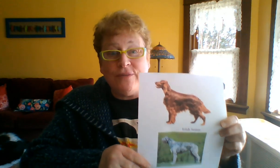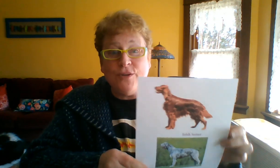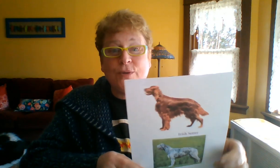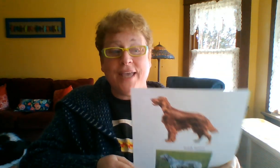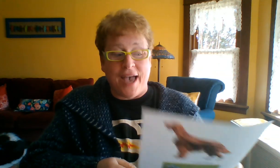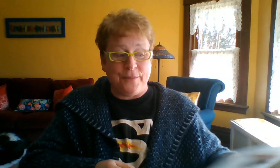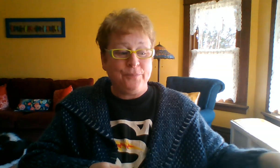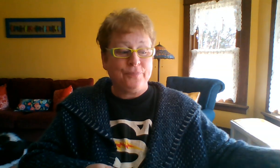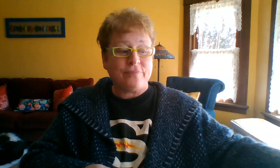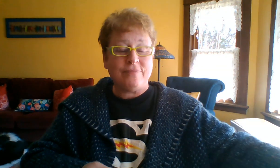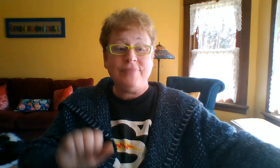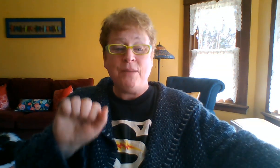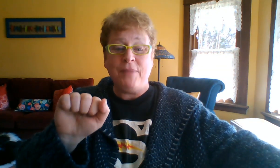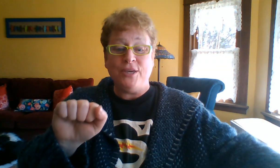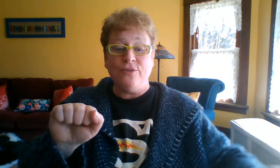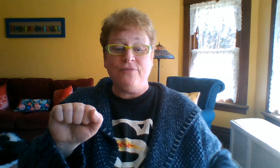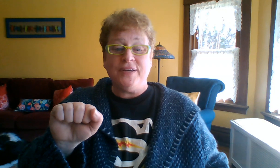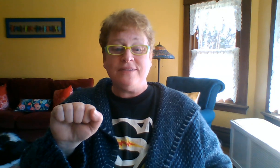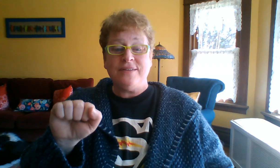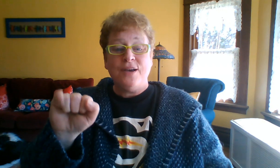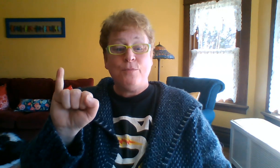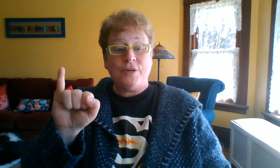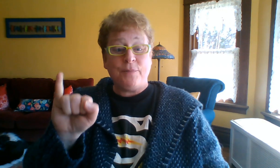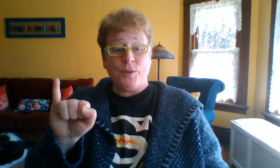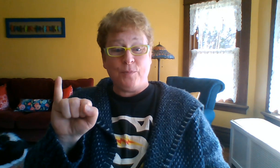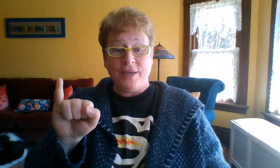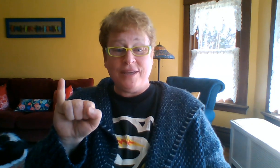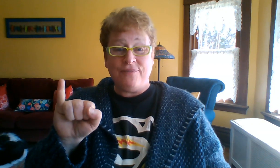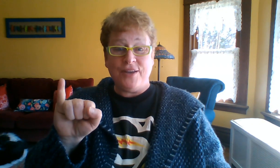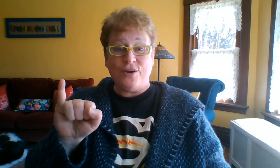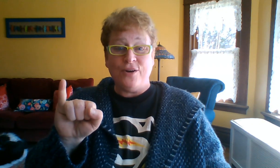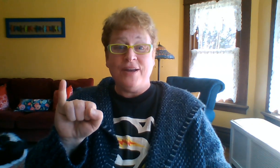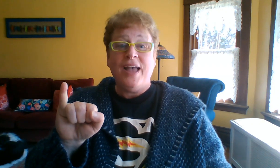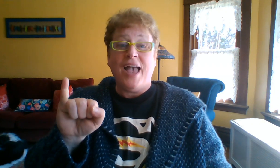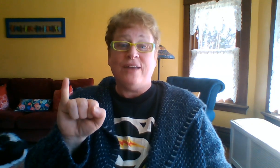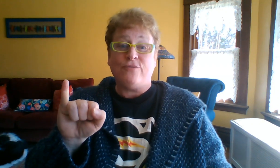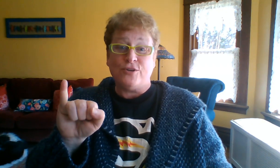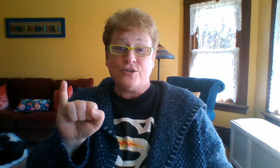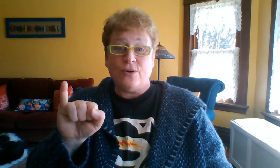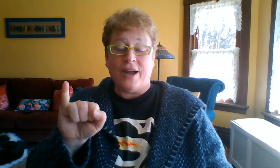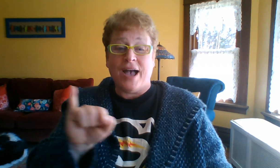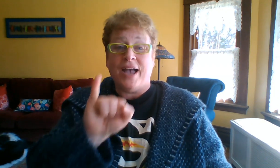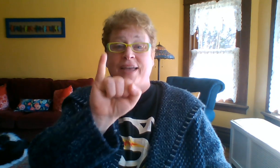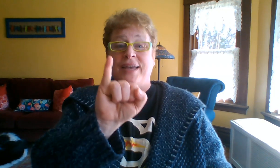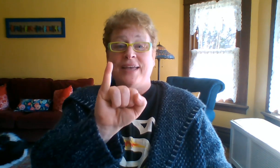review again, make your fist, put up your pinky finger, and for short I,